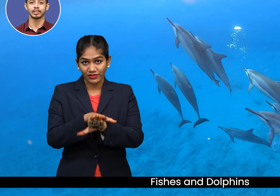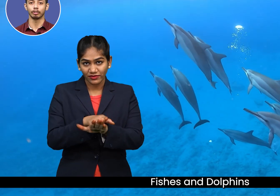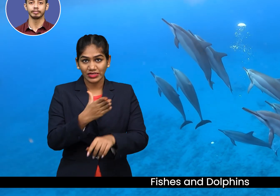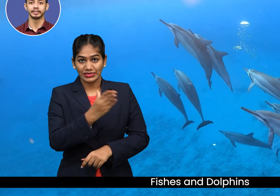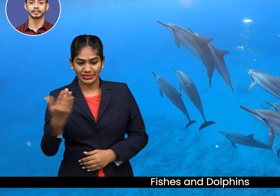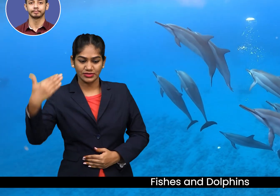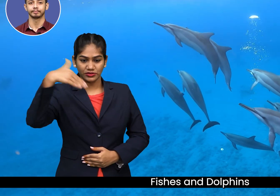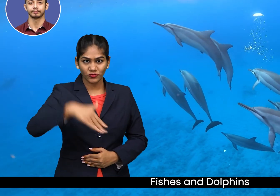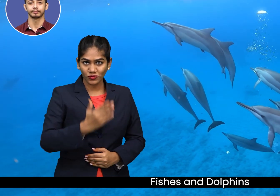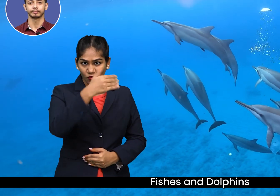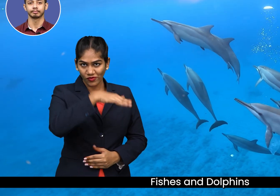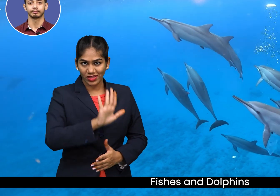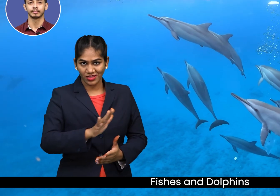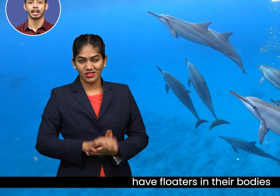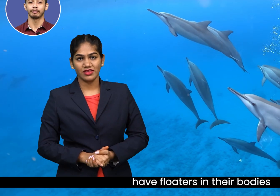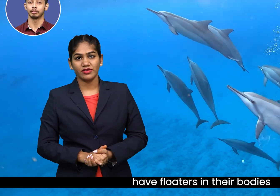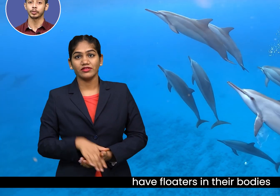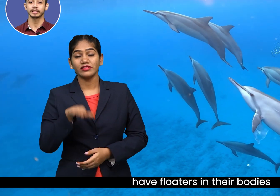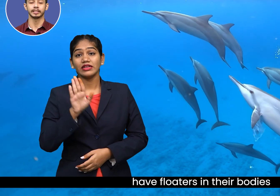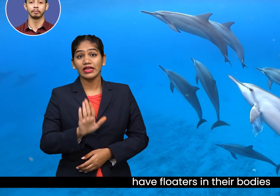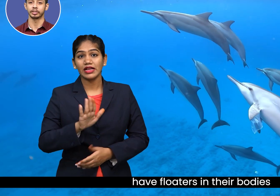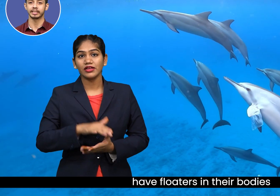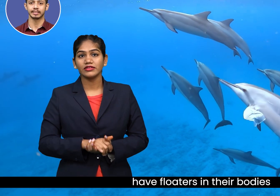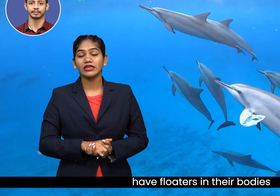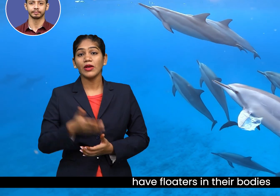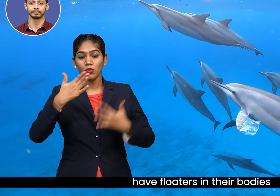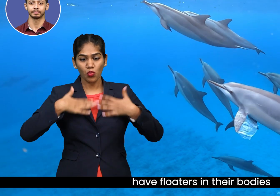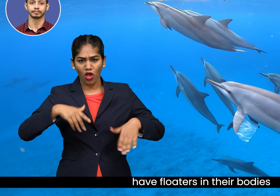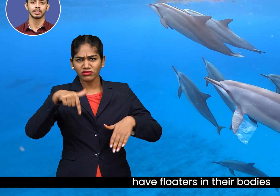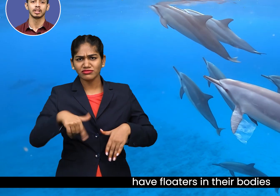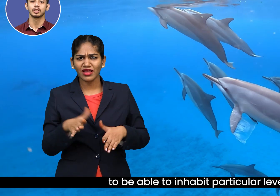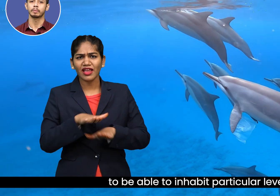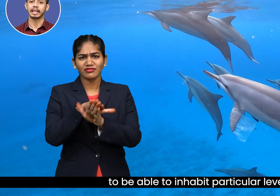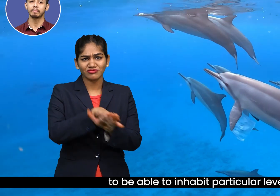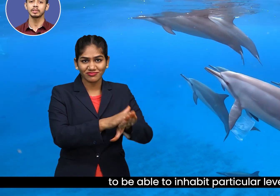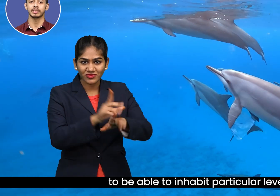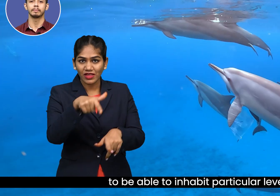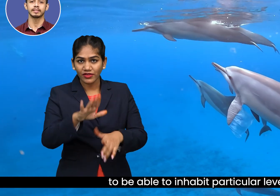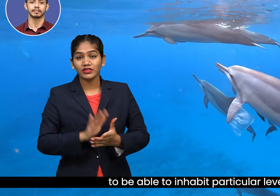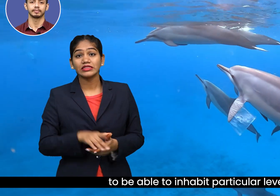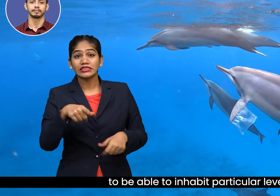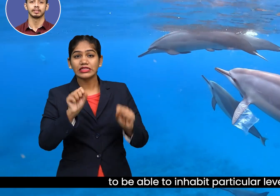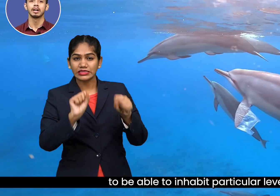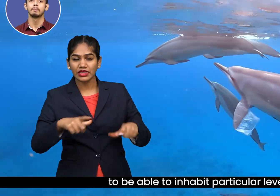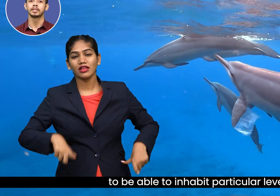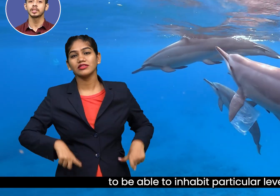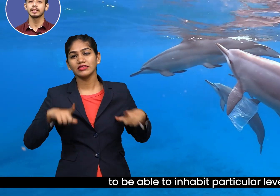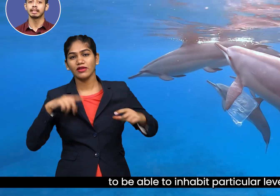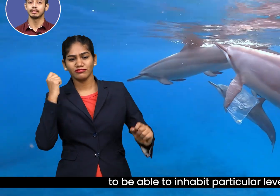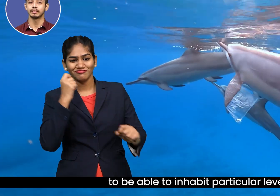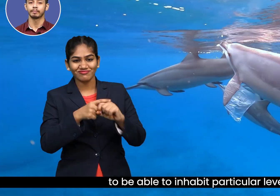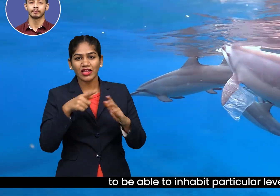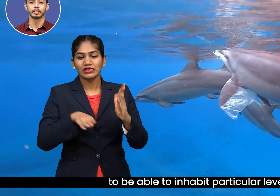Fishes and dolphins have floaters in their bodies to be able to inhabit